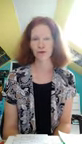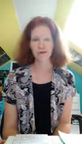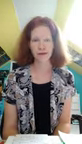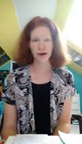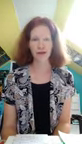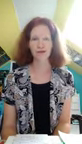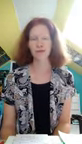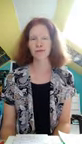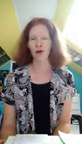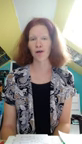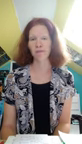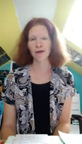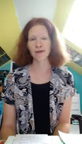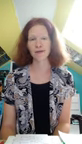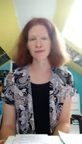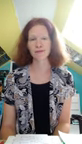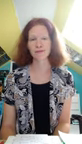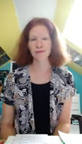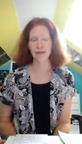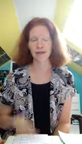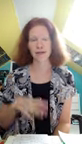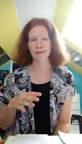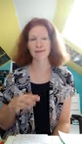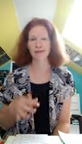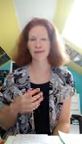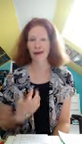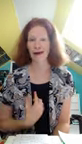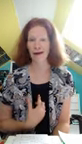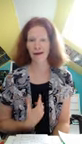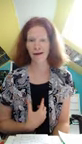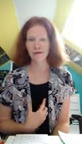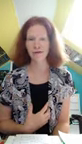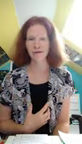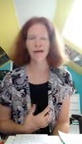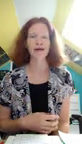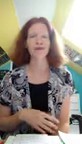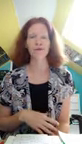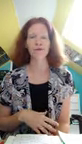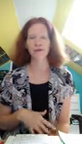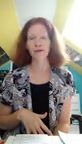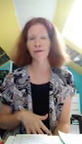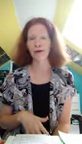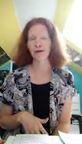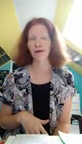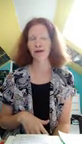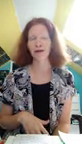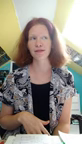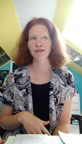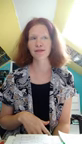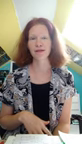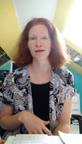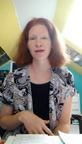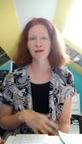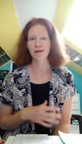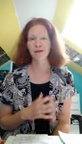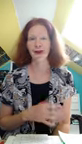Usually I don't talk about this. It is something that I have, and I don't talk about it because the past